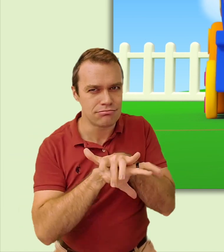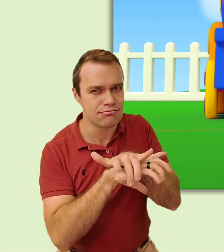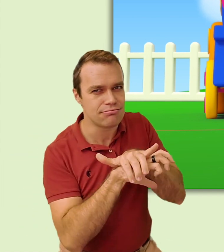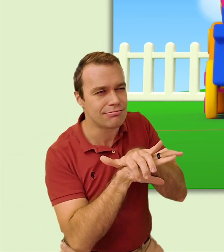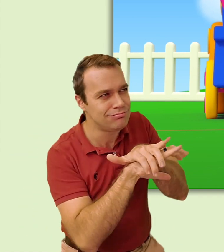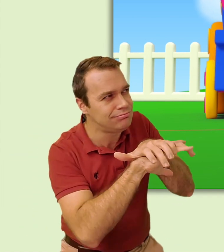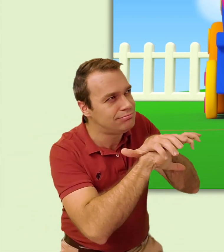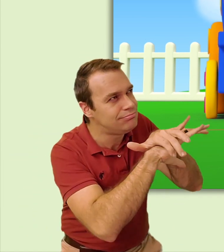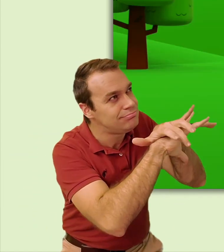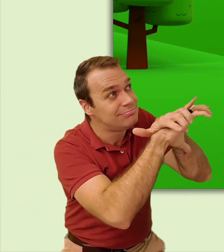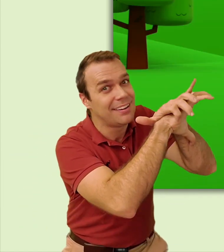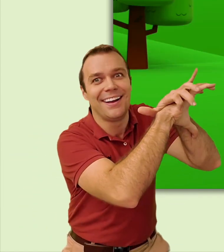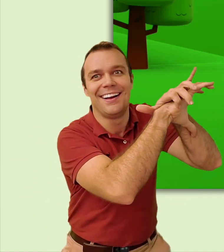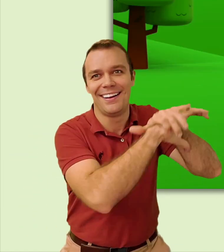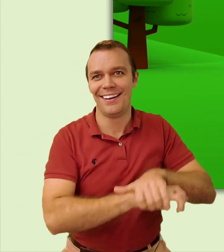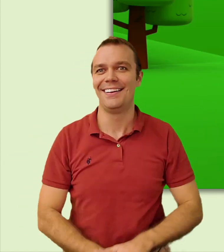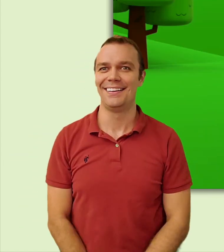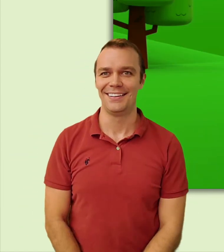spout again.